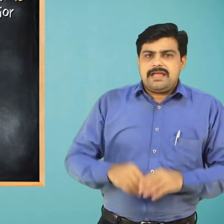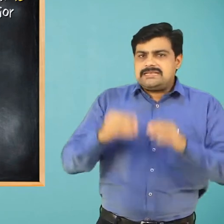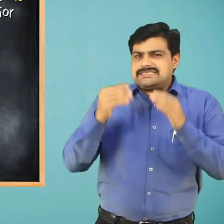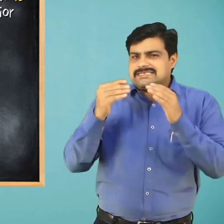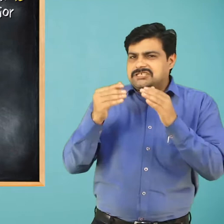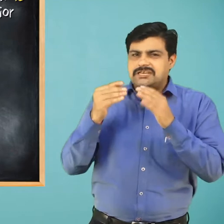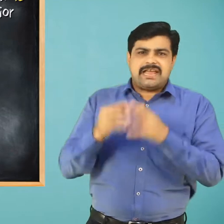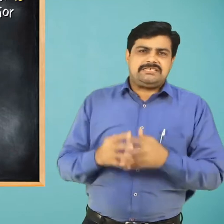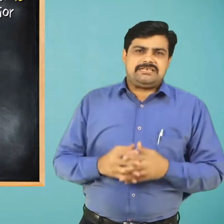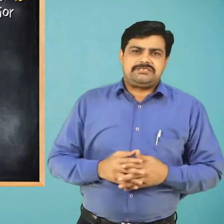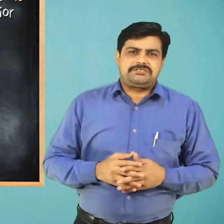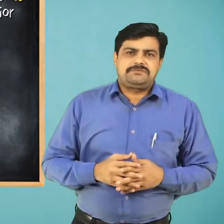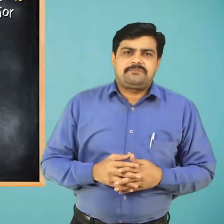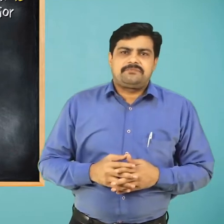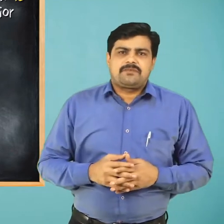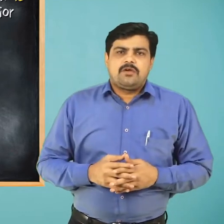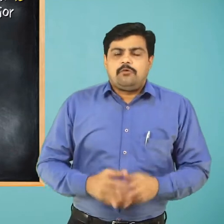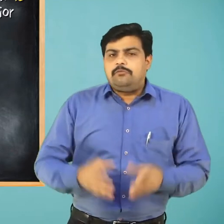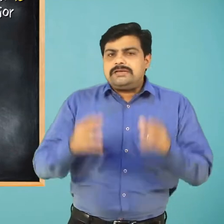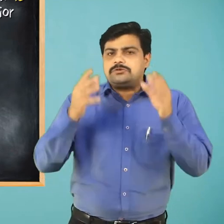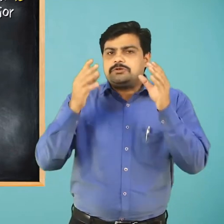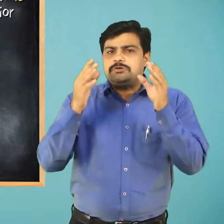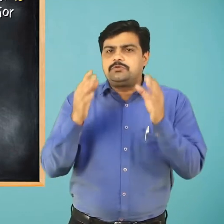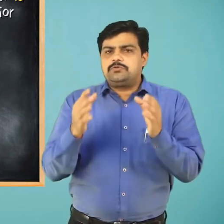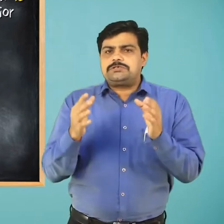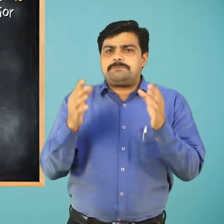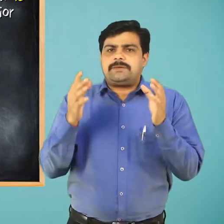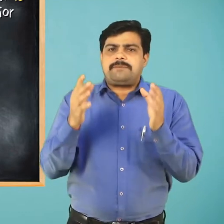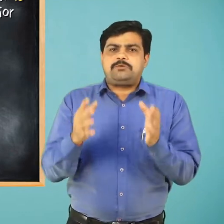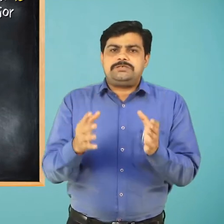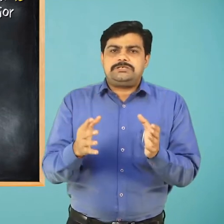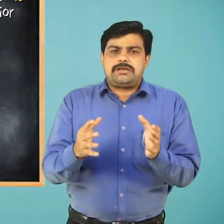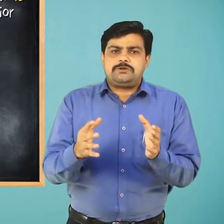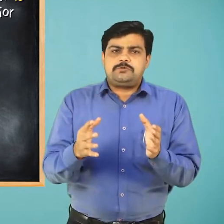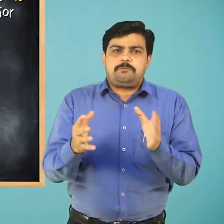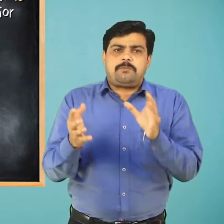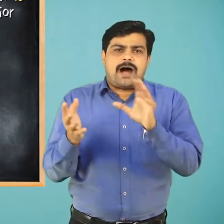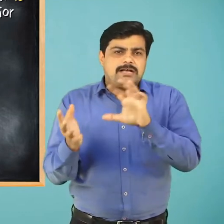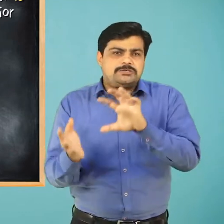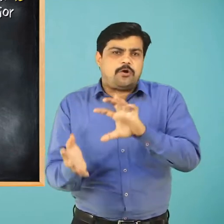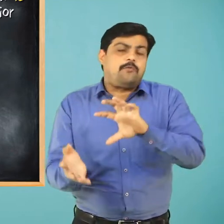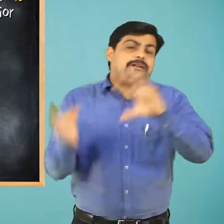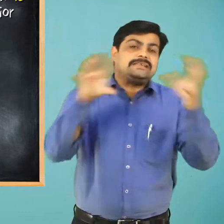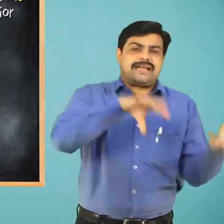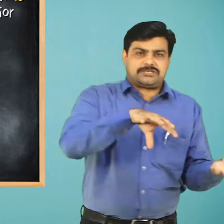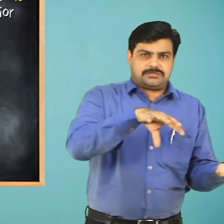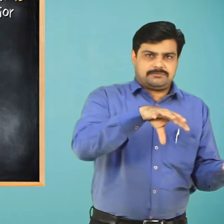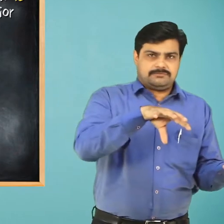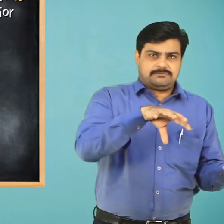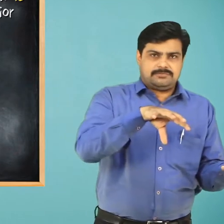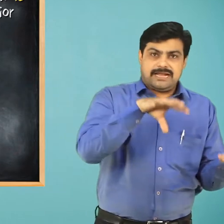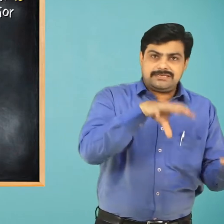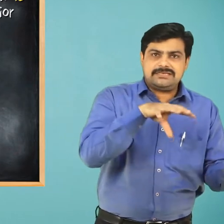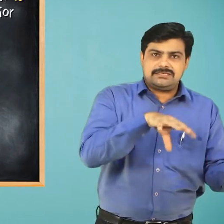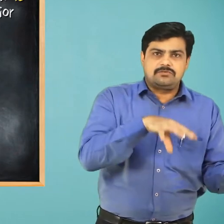In such cases, we should use a preposition to pass over the action. That is the